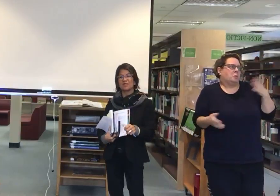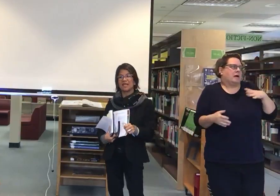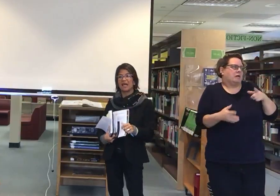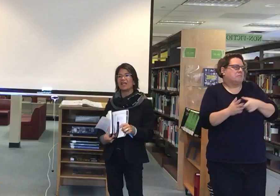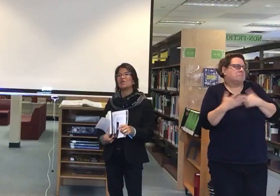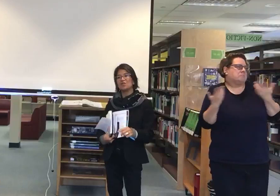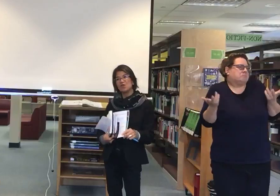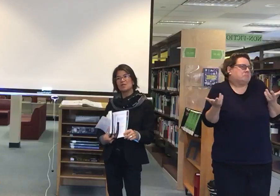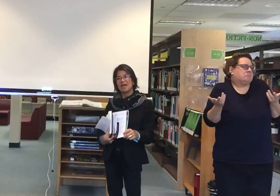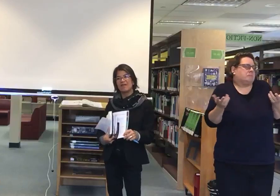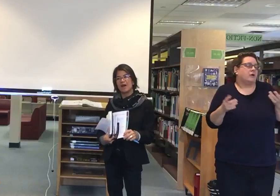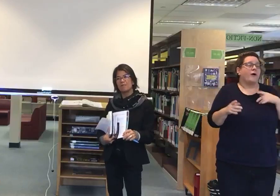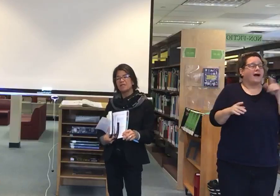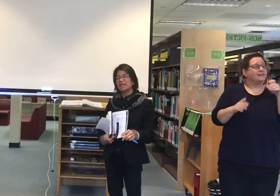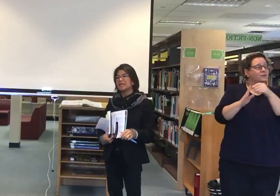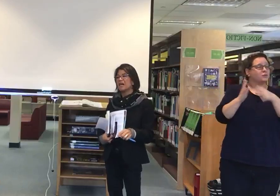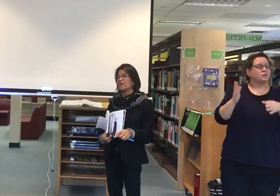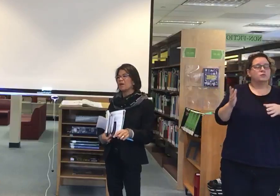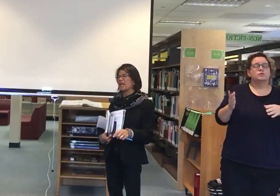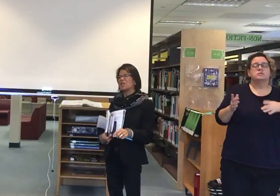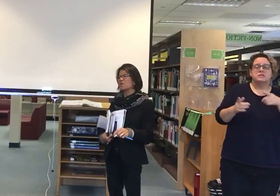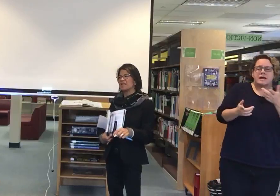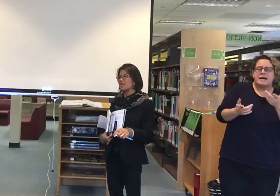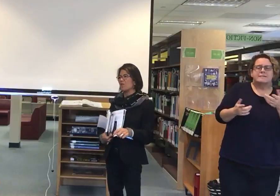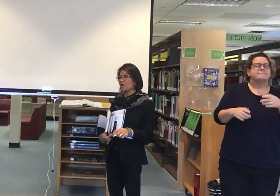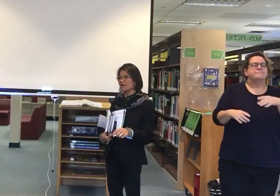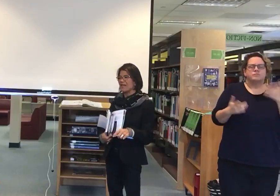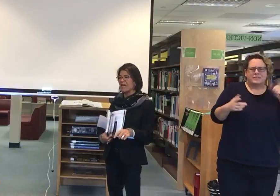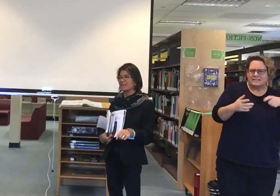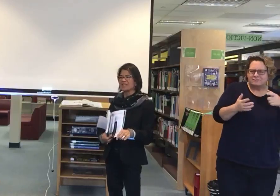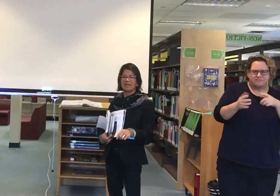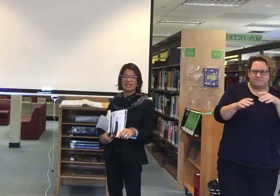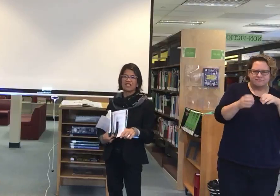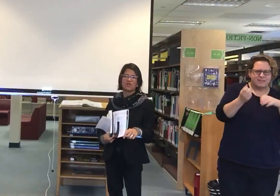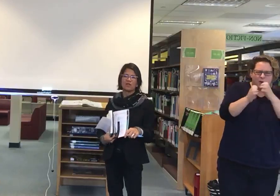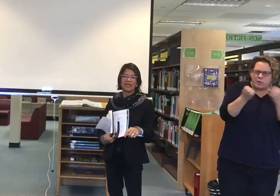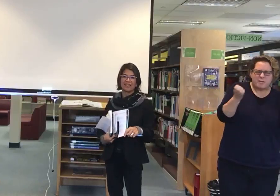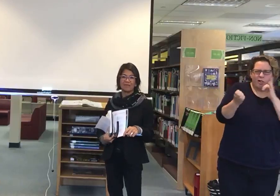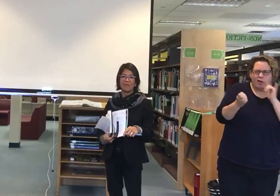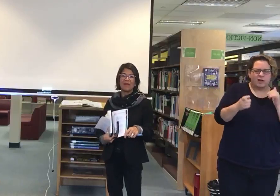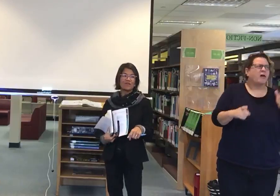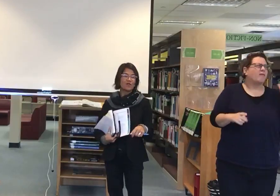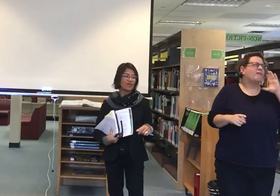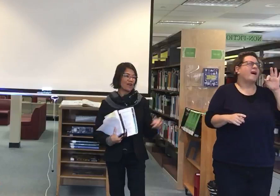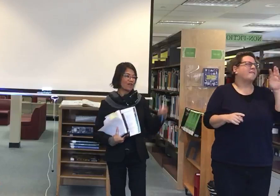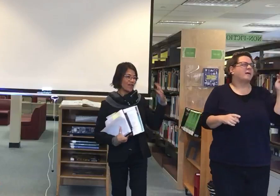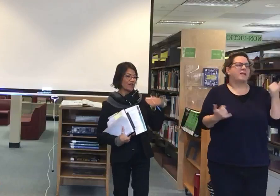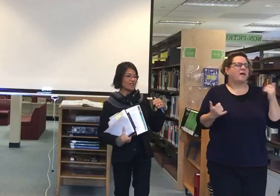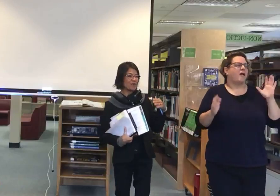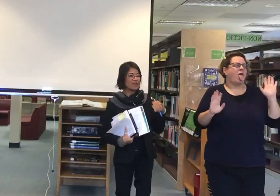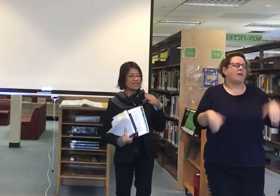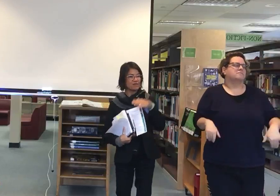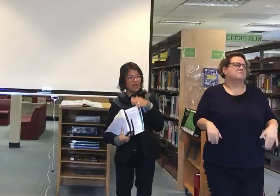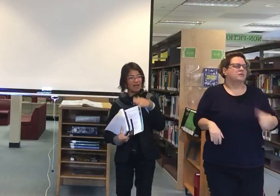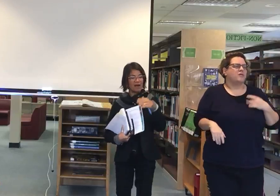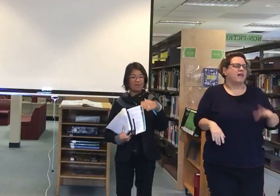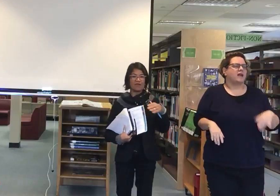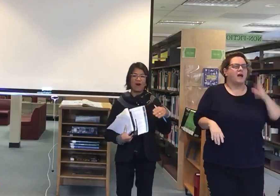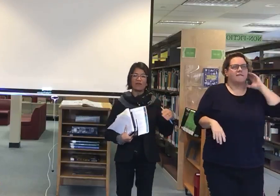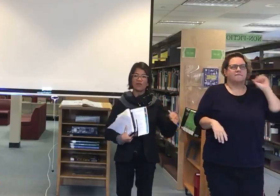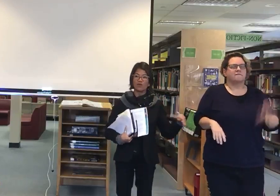of the students would say, I used to use an FM, but I don't anymore, and because I just don't like it. So their experience